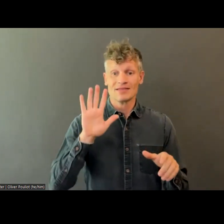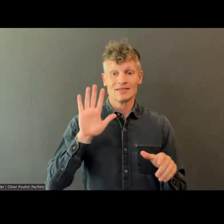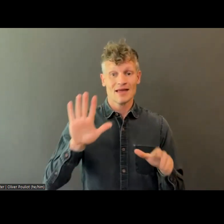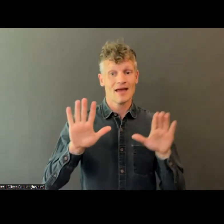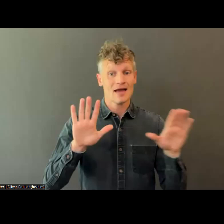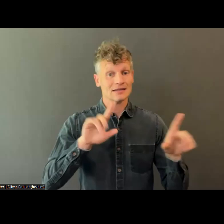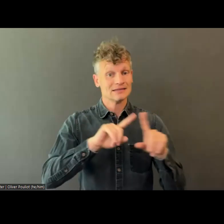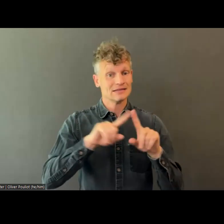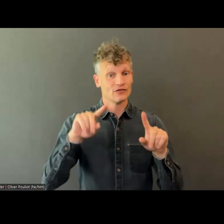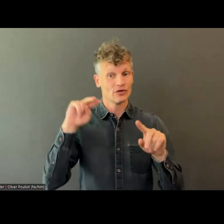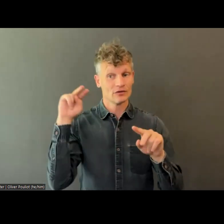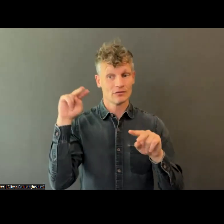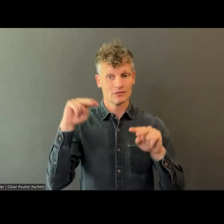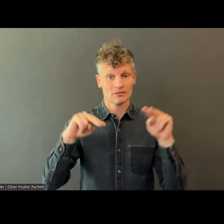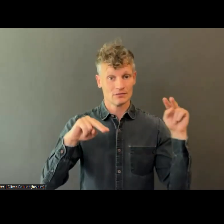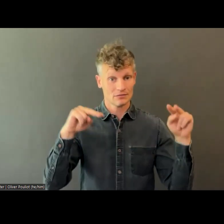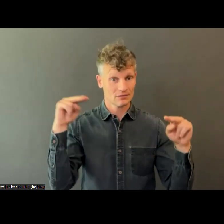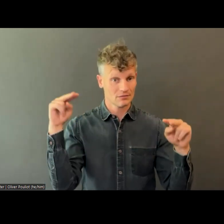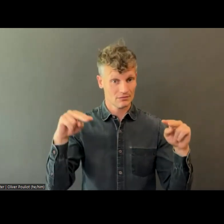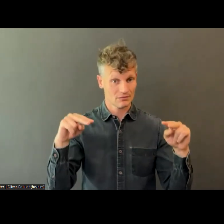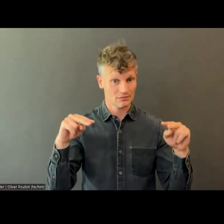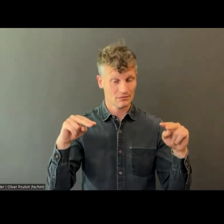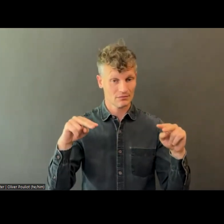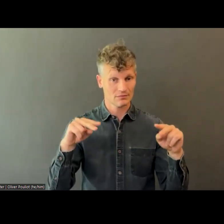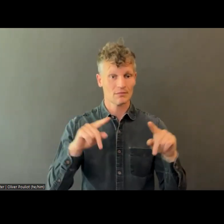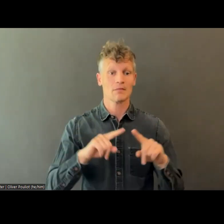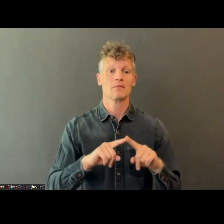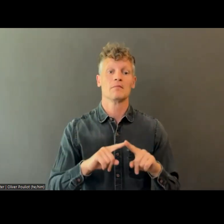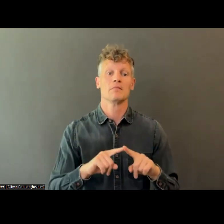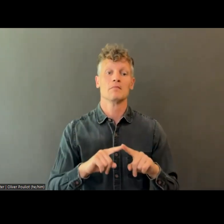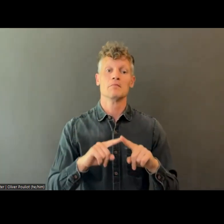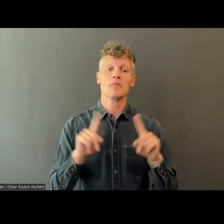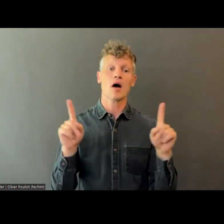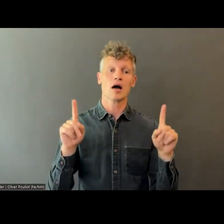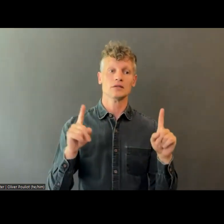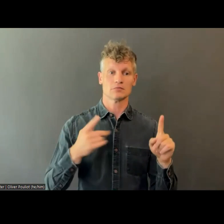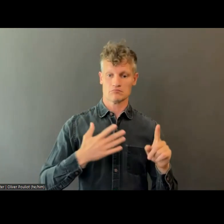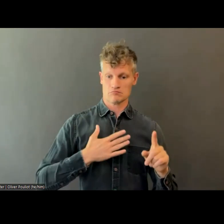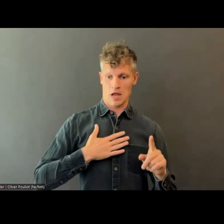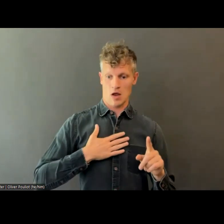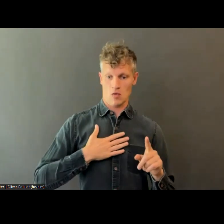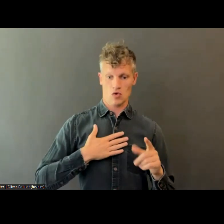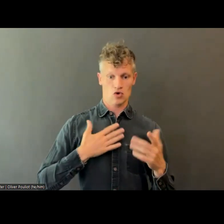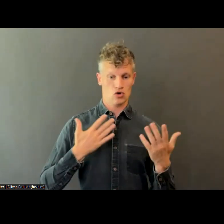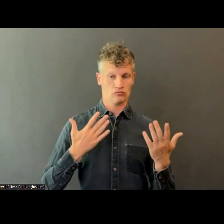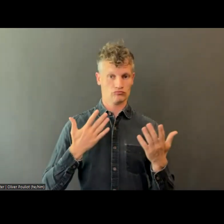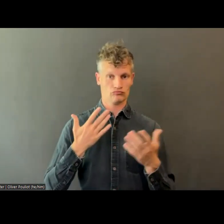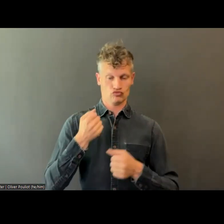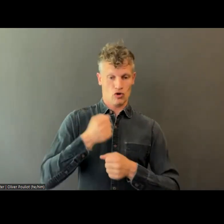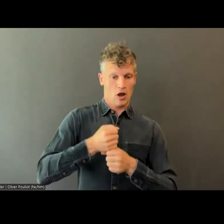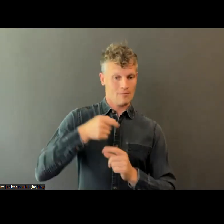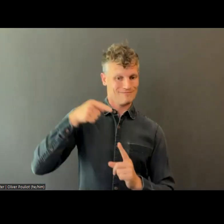area, who can really help us meet those internal requirements we have. You heard from Andy